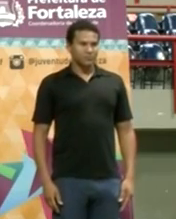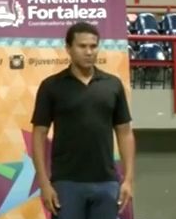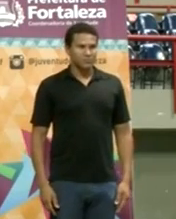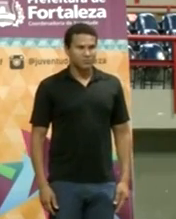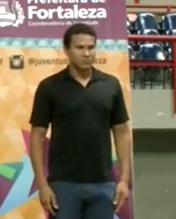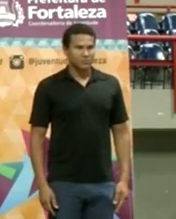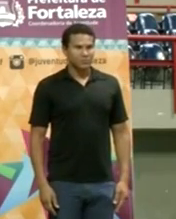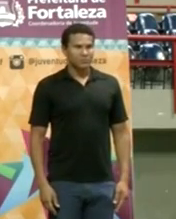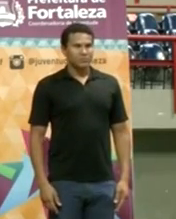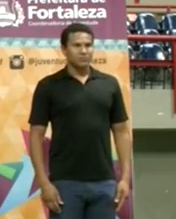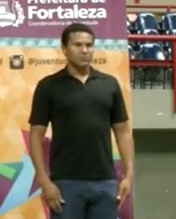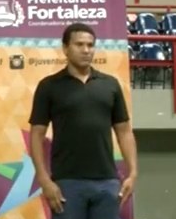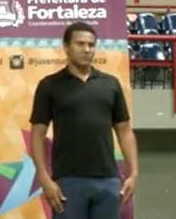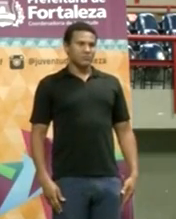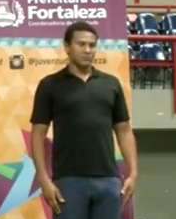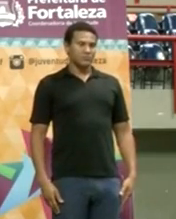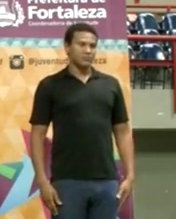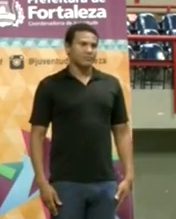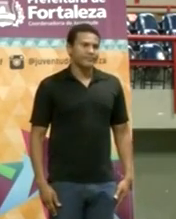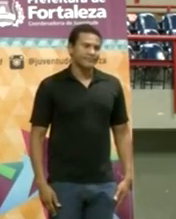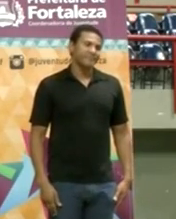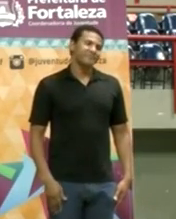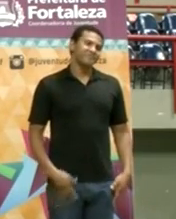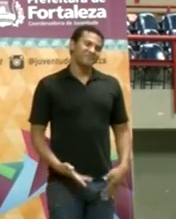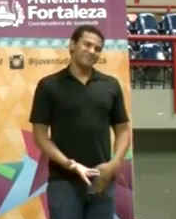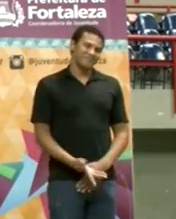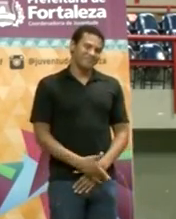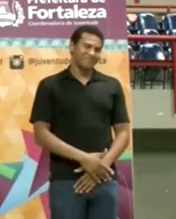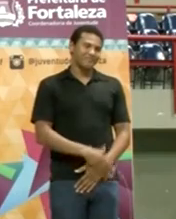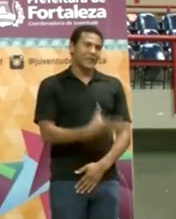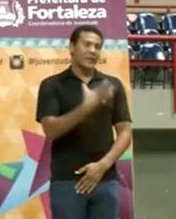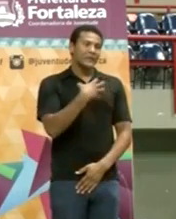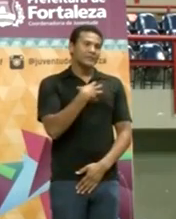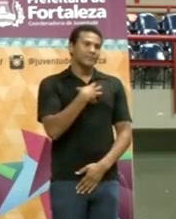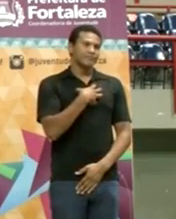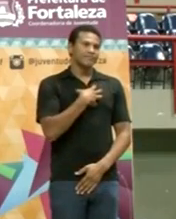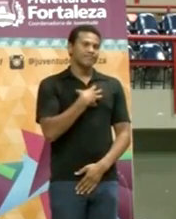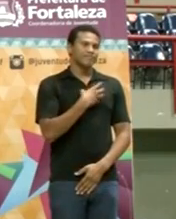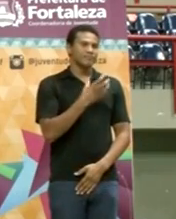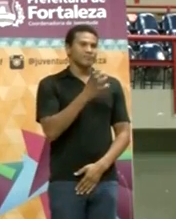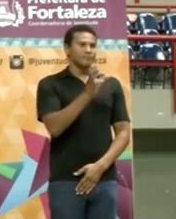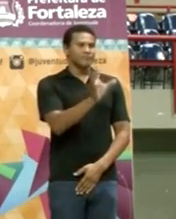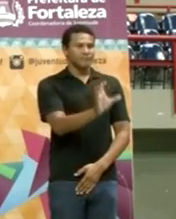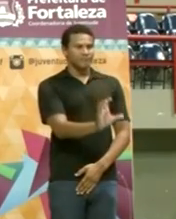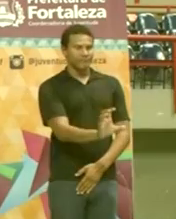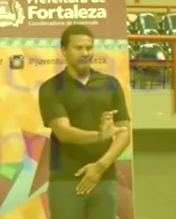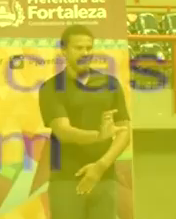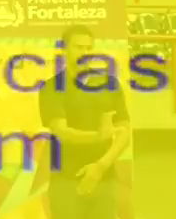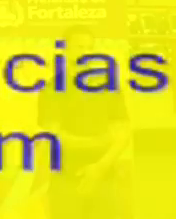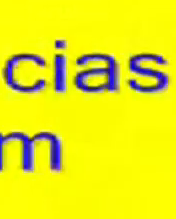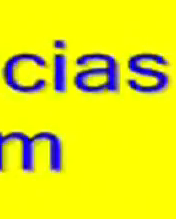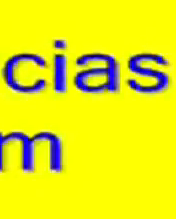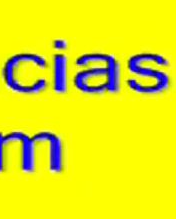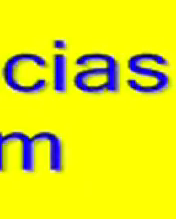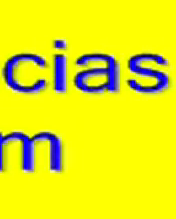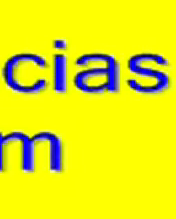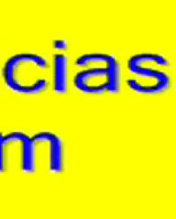tá? Observem, é bem interessante e de motivação para vocês em relação ao que vocês querem fazer, tá?